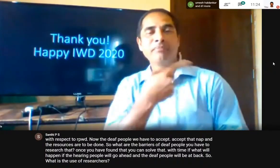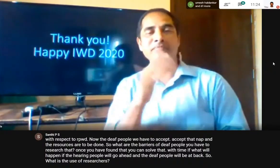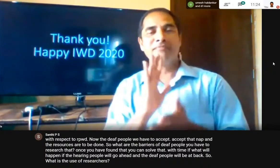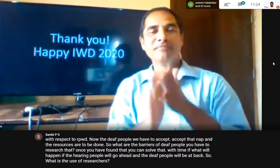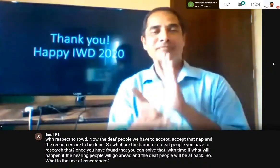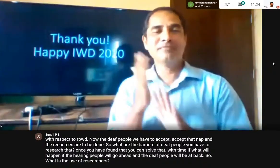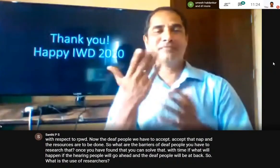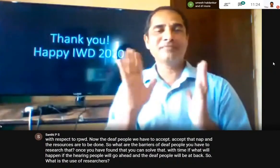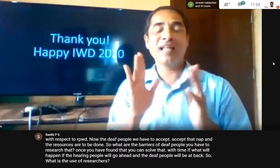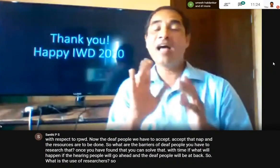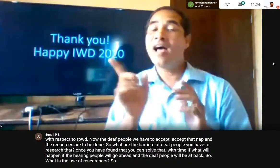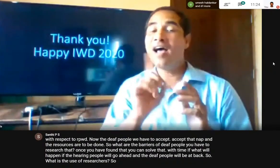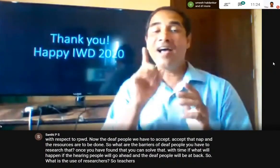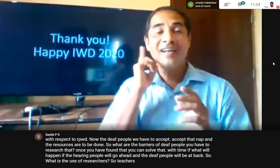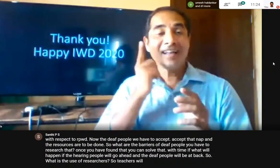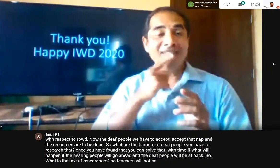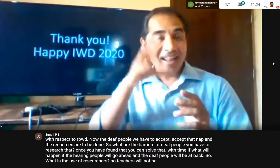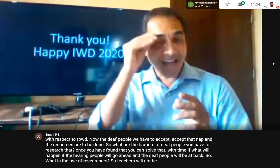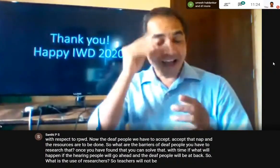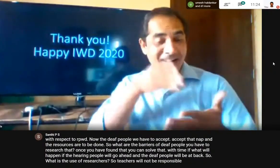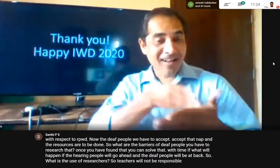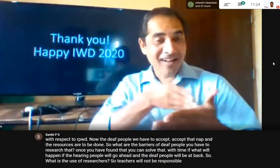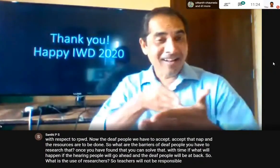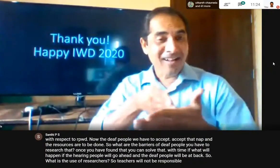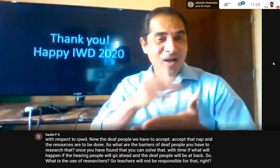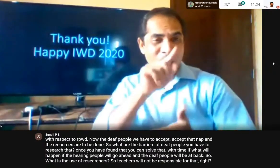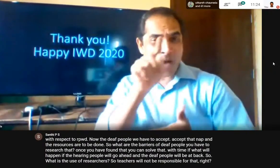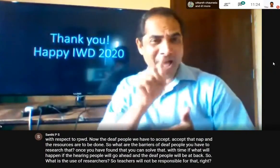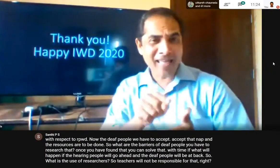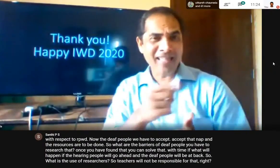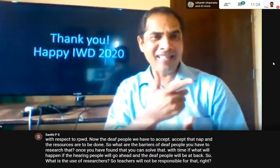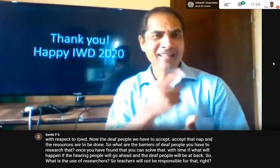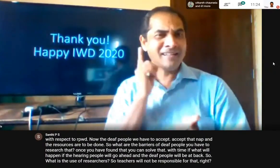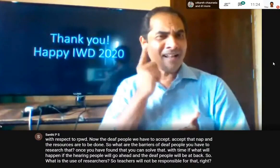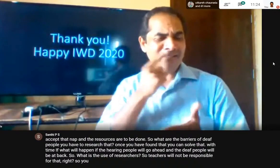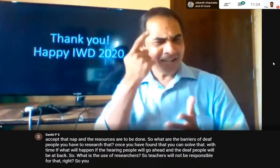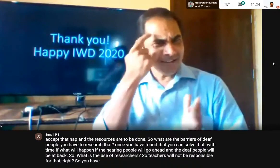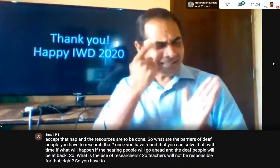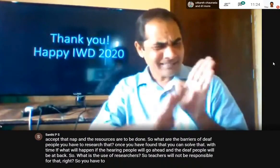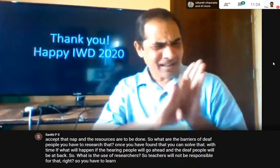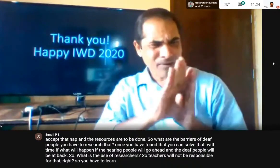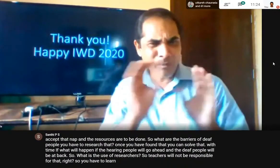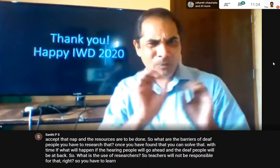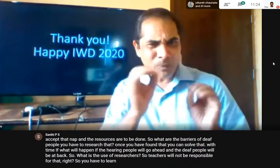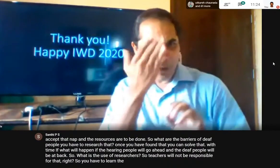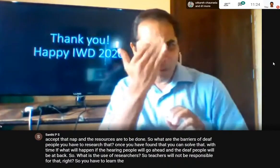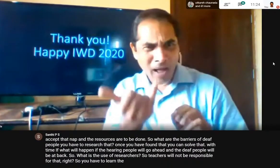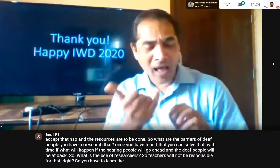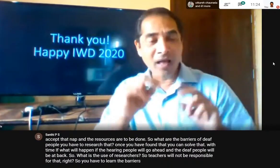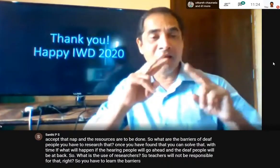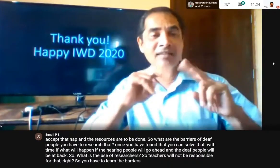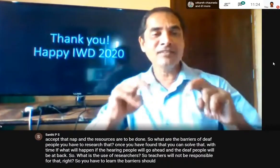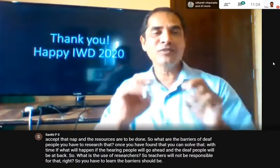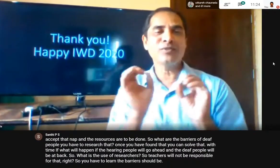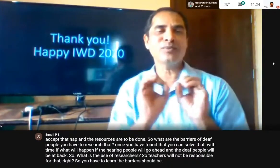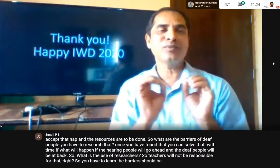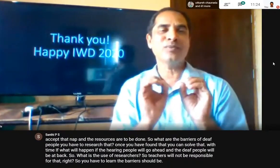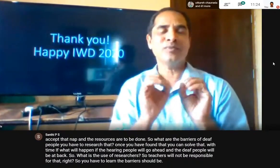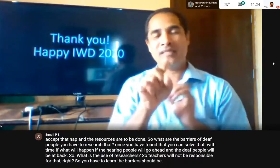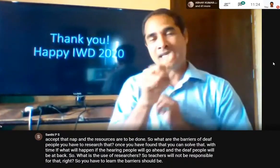So teachers will not be responsible for that, right? So you have to learn. The barriers should be overcome.